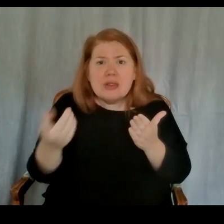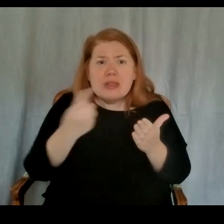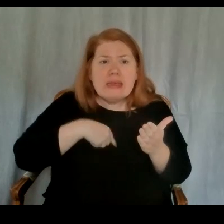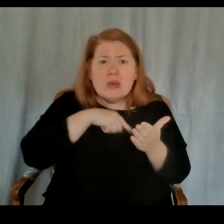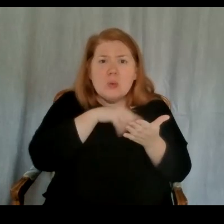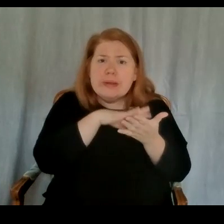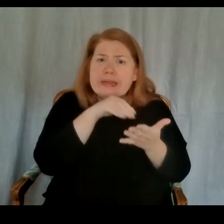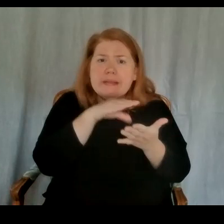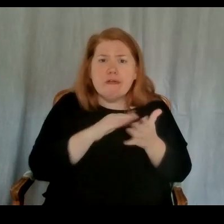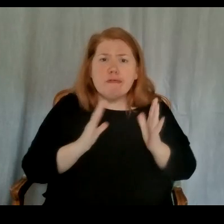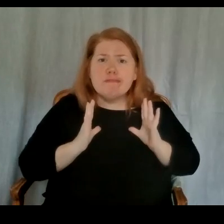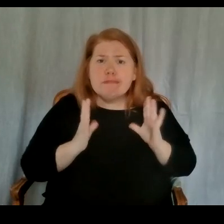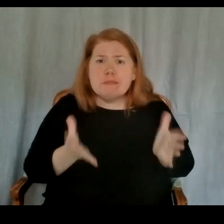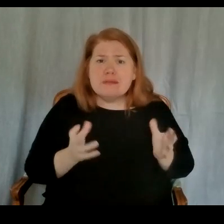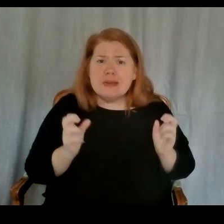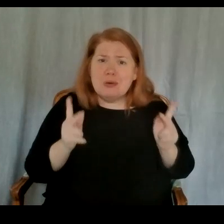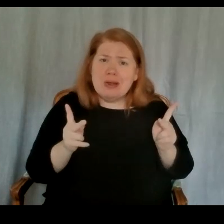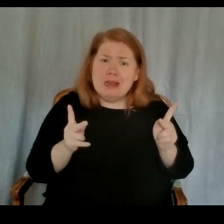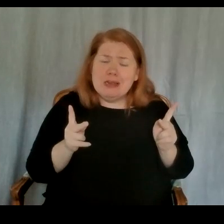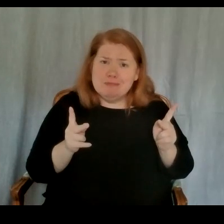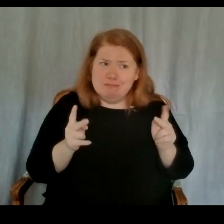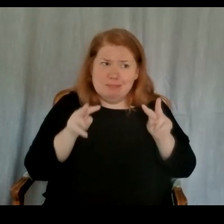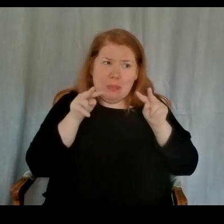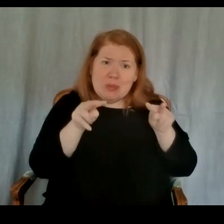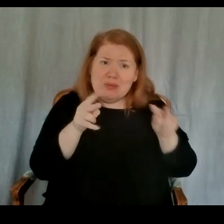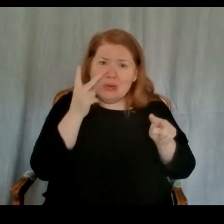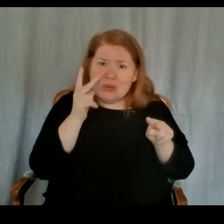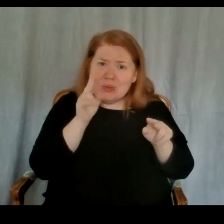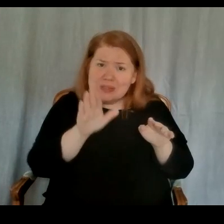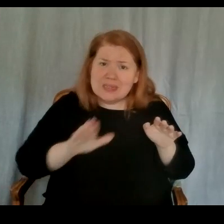ladybugs. Okay, I can't wait to see your pictures. I